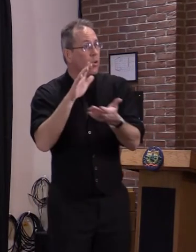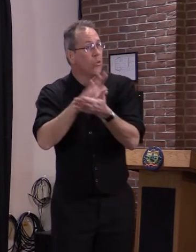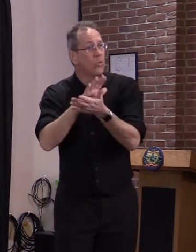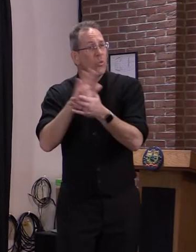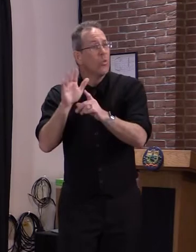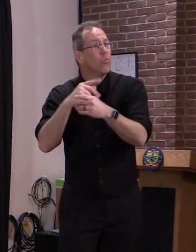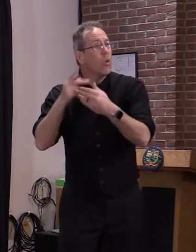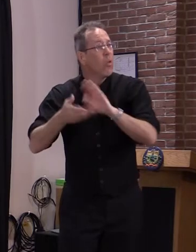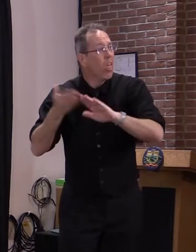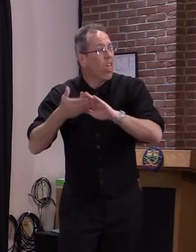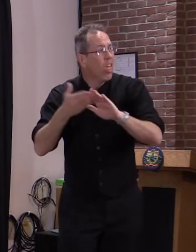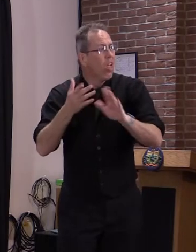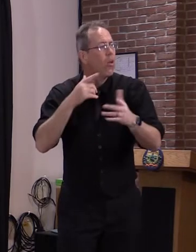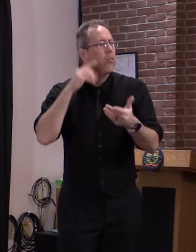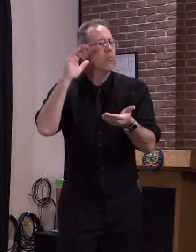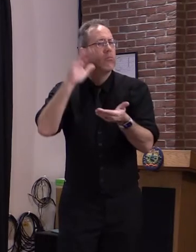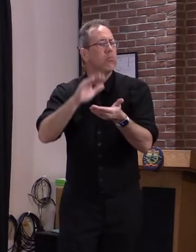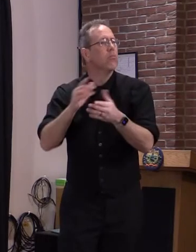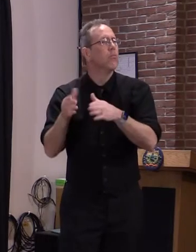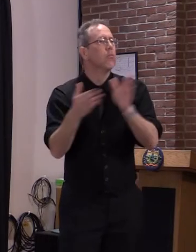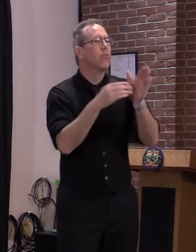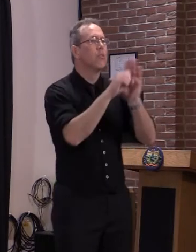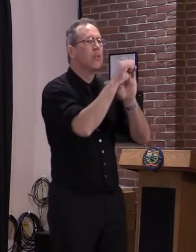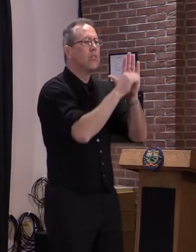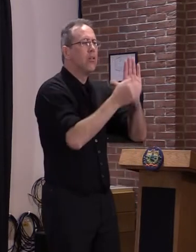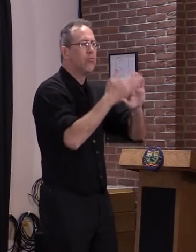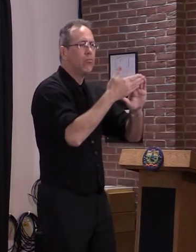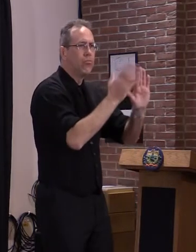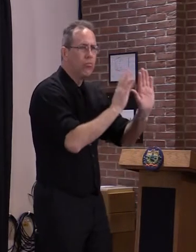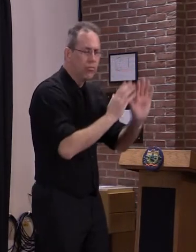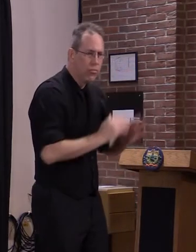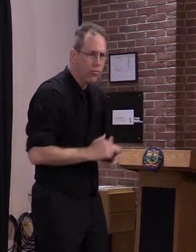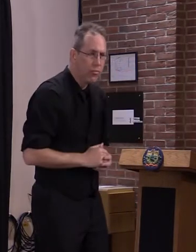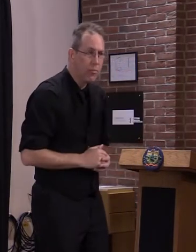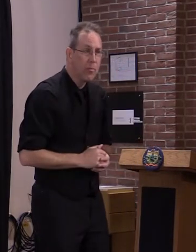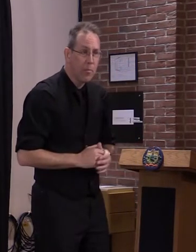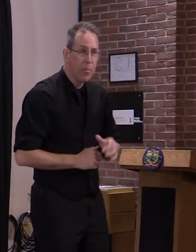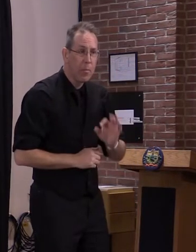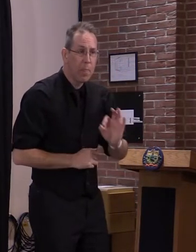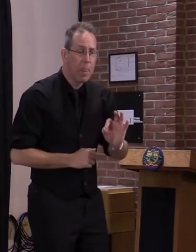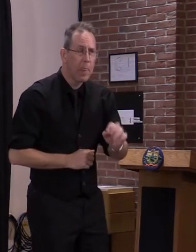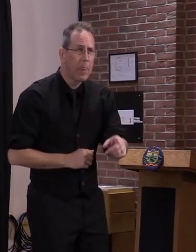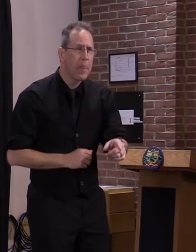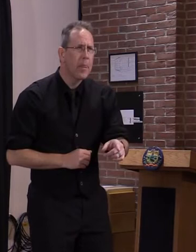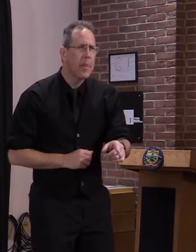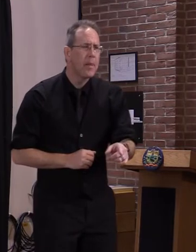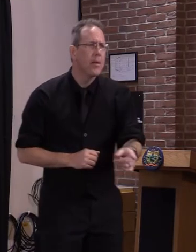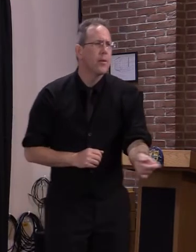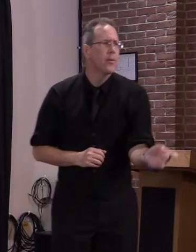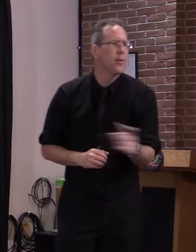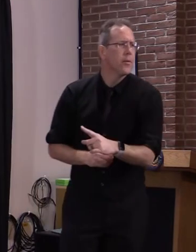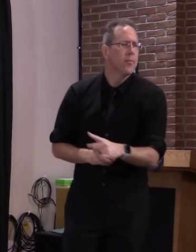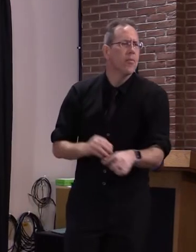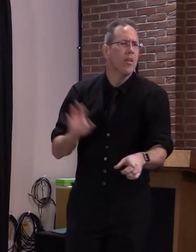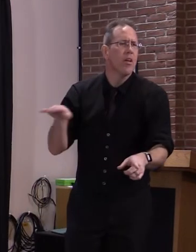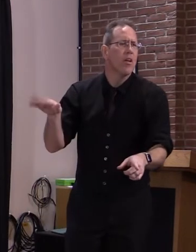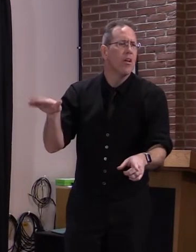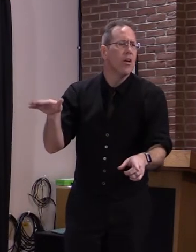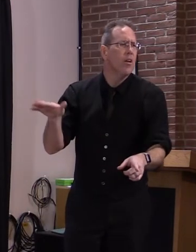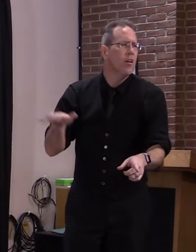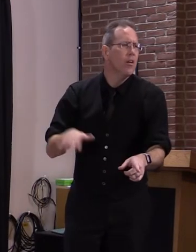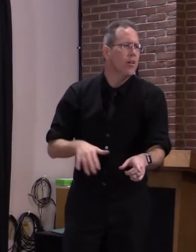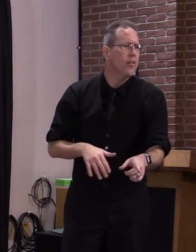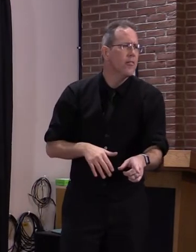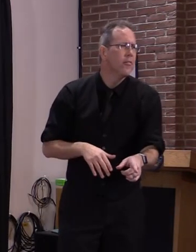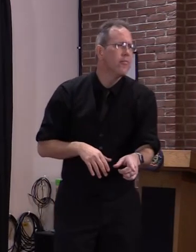testing initiative available to all Vermonters. Okay. Just by the way, did you ever get that list of